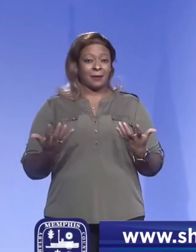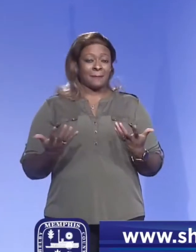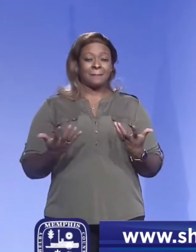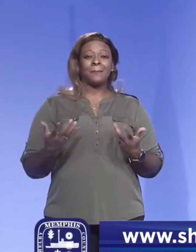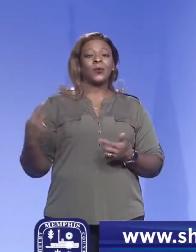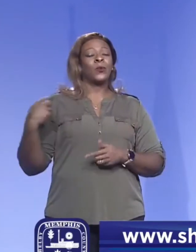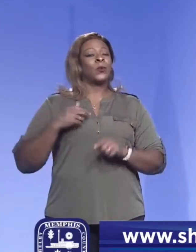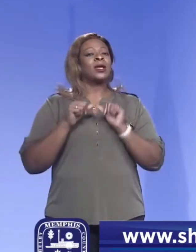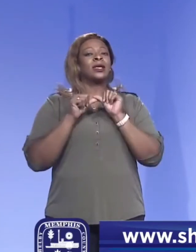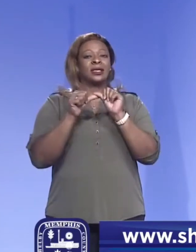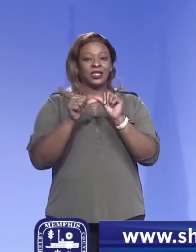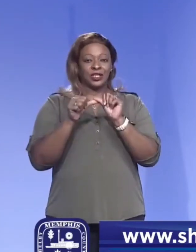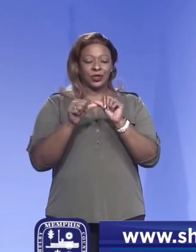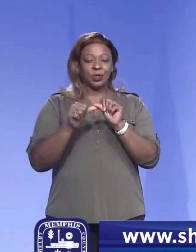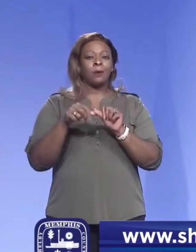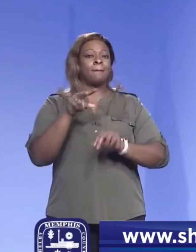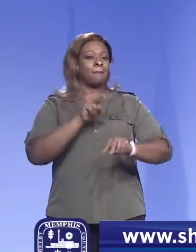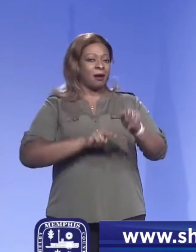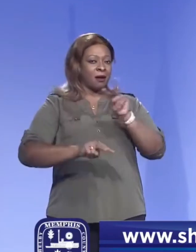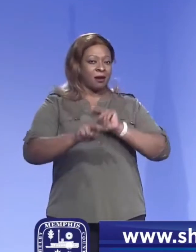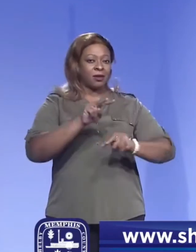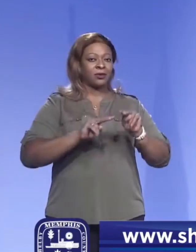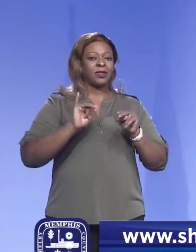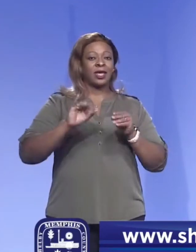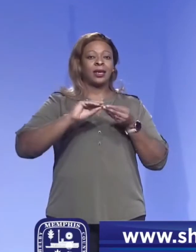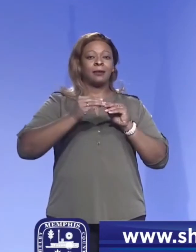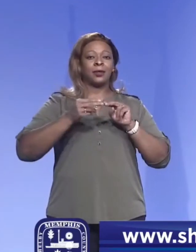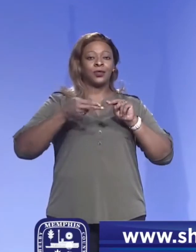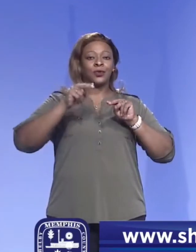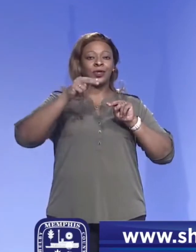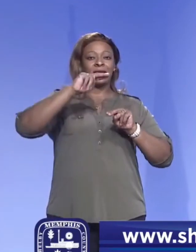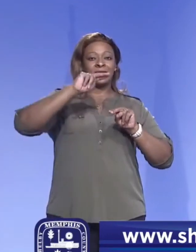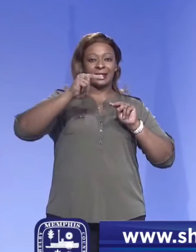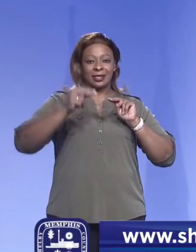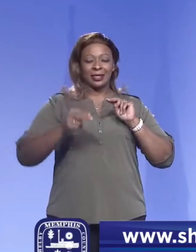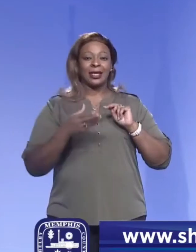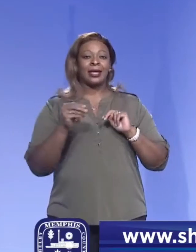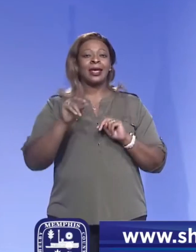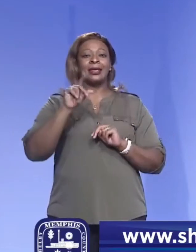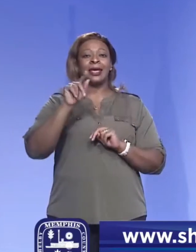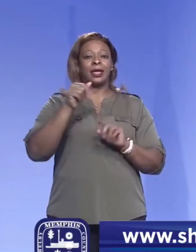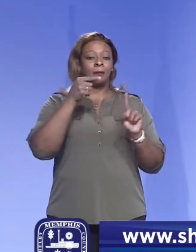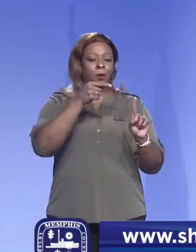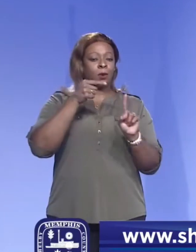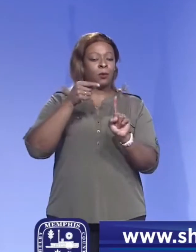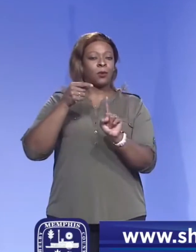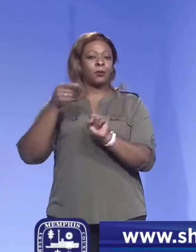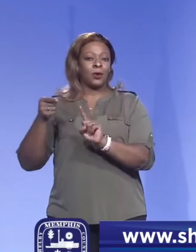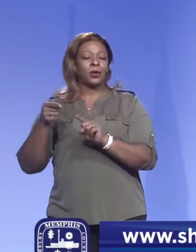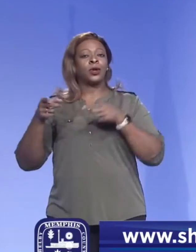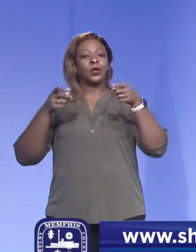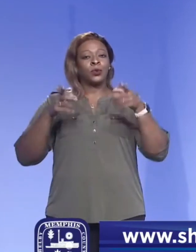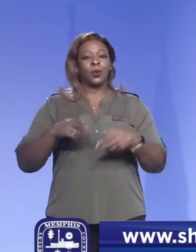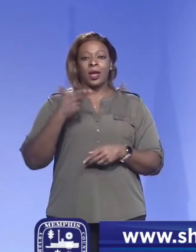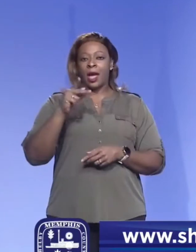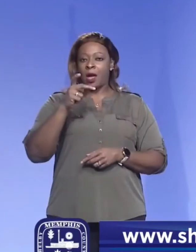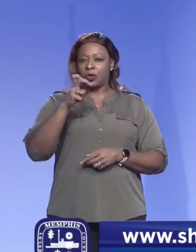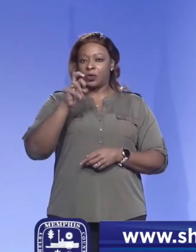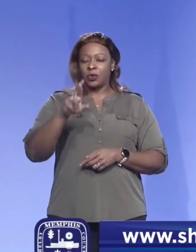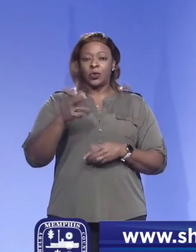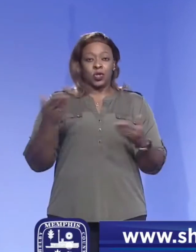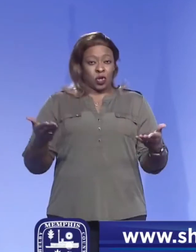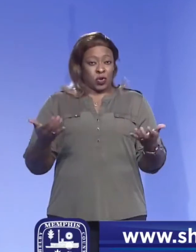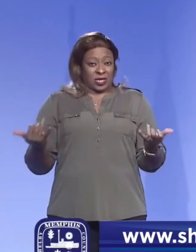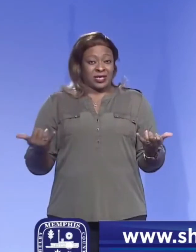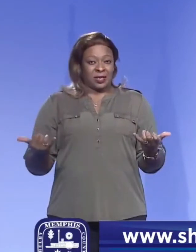we continue to monitor those trends and other data points. And the Director Haushalter, who is with us